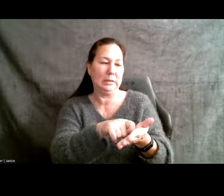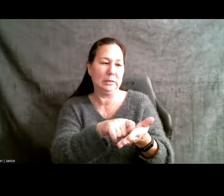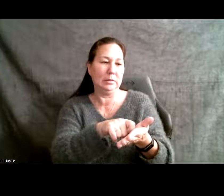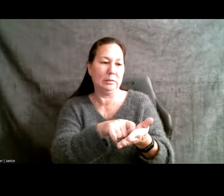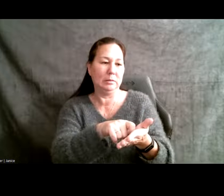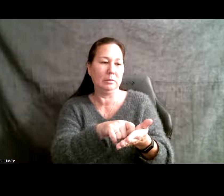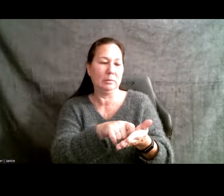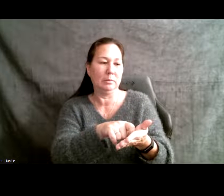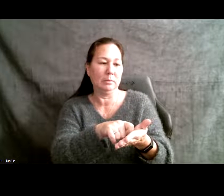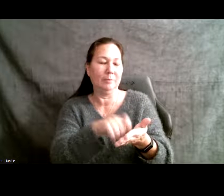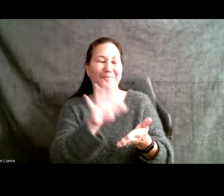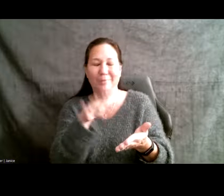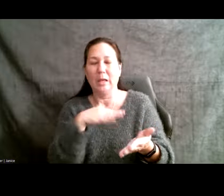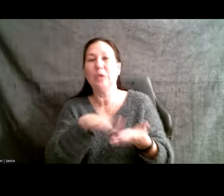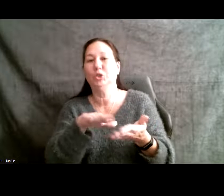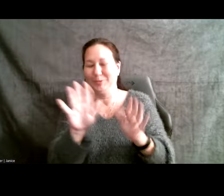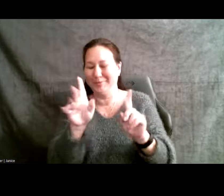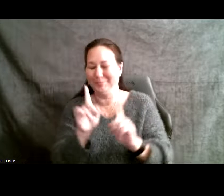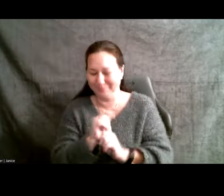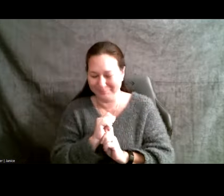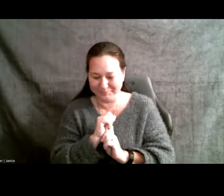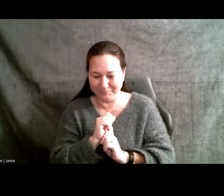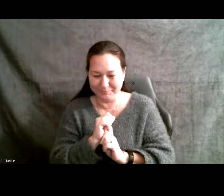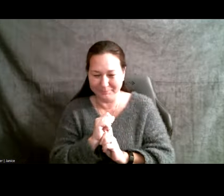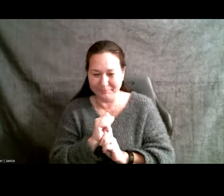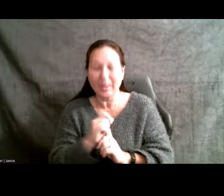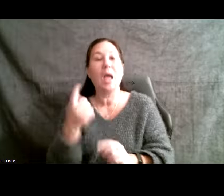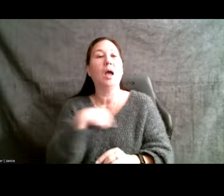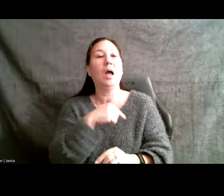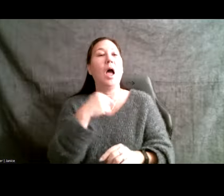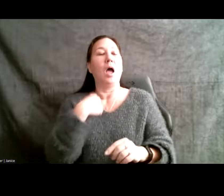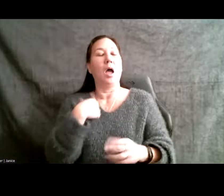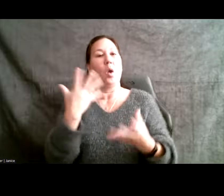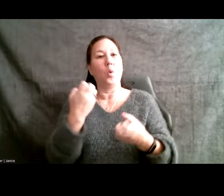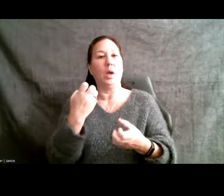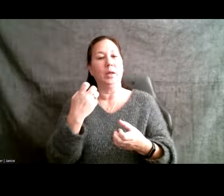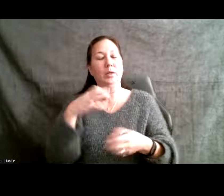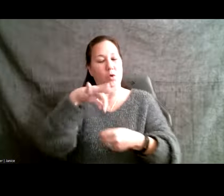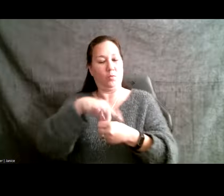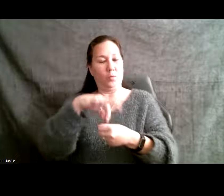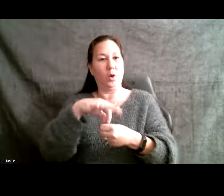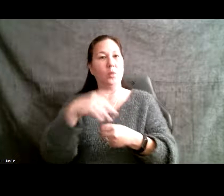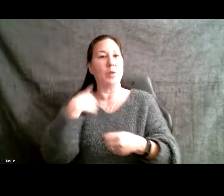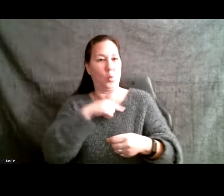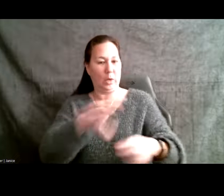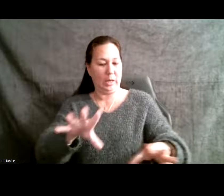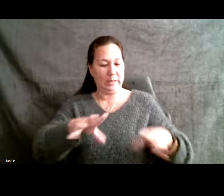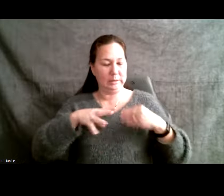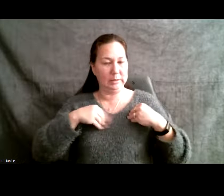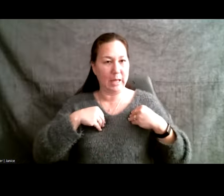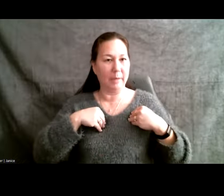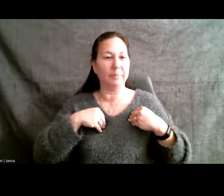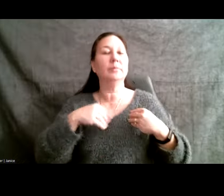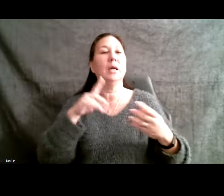that fall, excuse me. I'd like to take a vote here that we adopt the minutes with the amendments, that we will